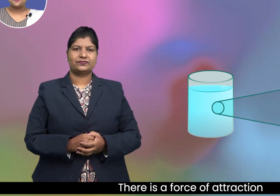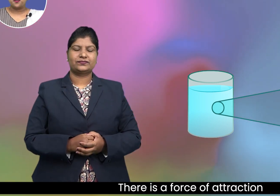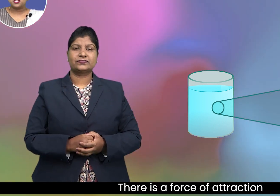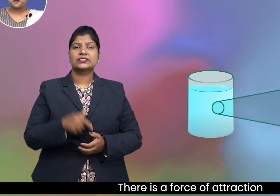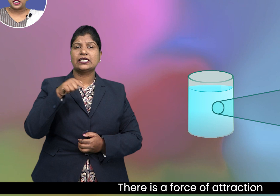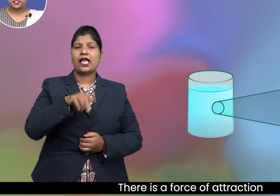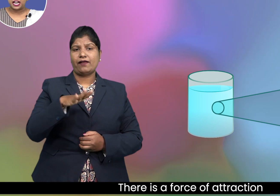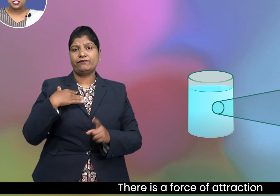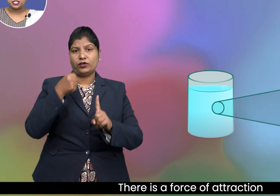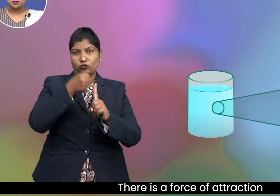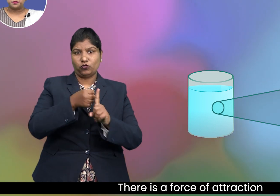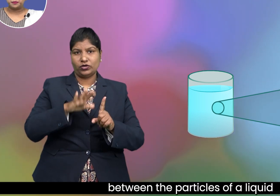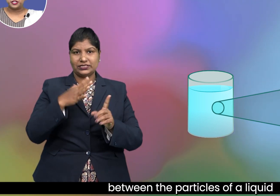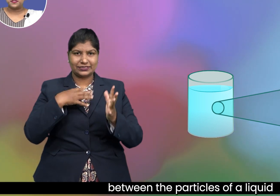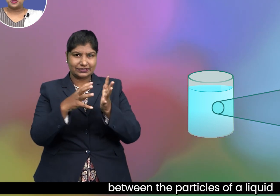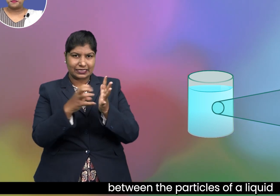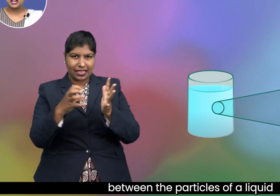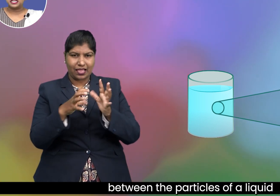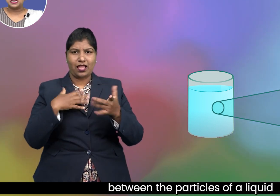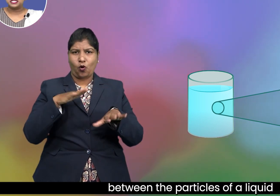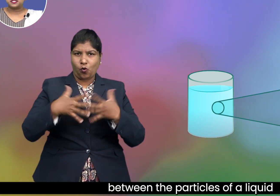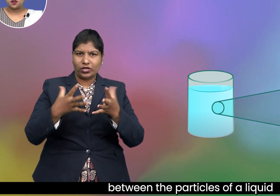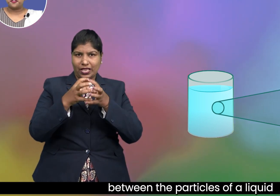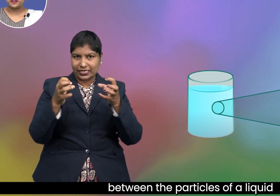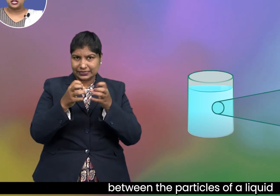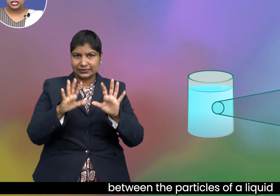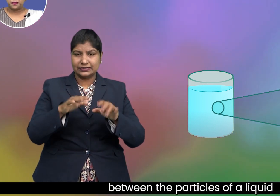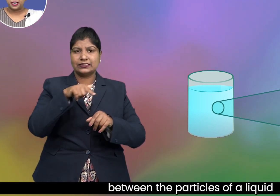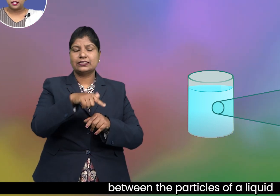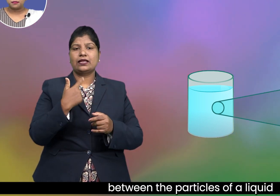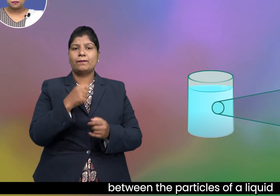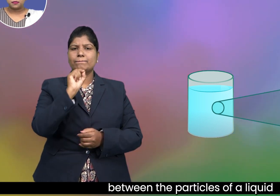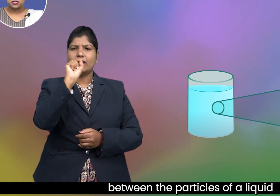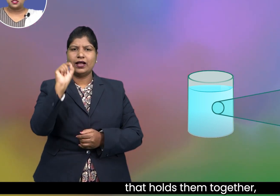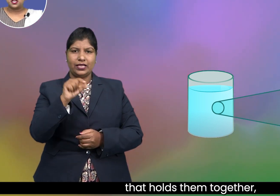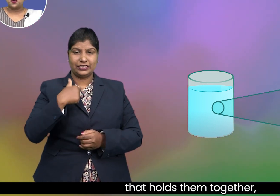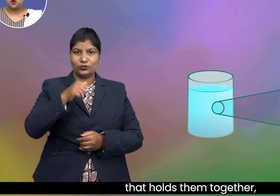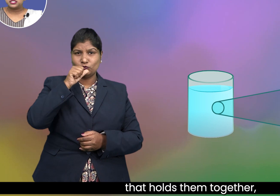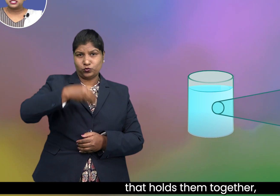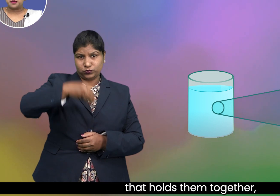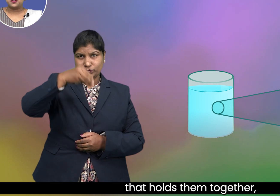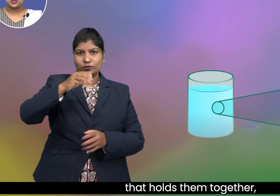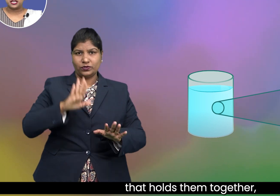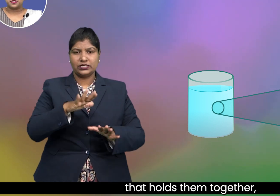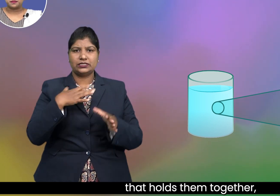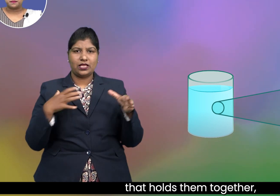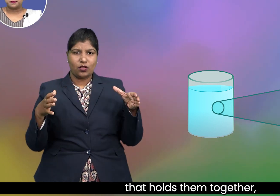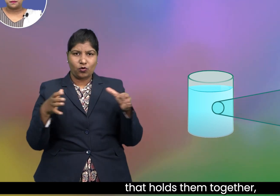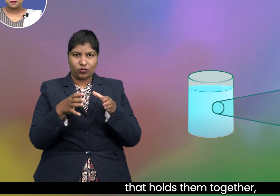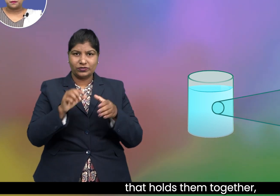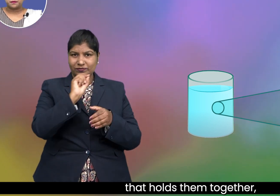There is a force of attraction between the particles of a liquid that holds them